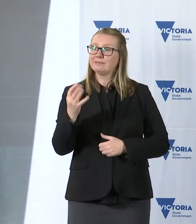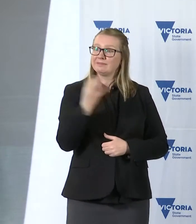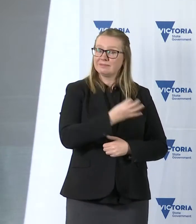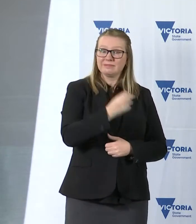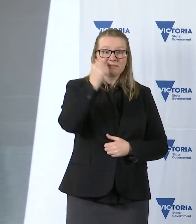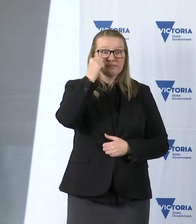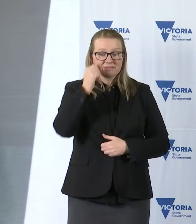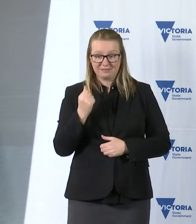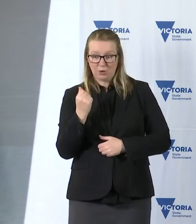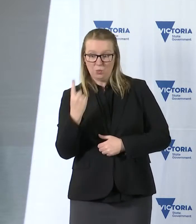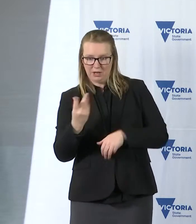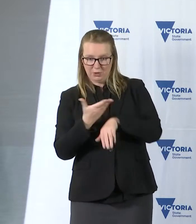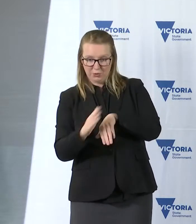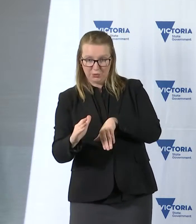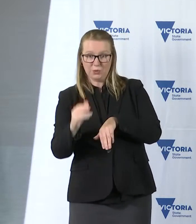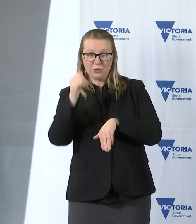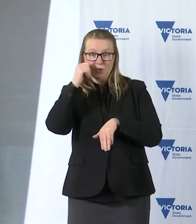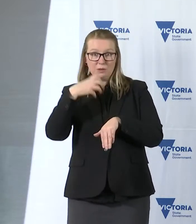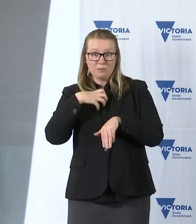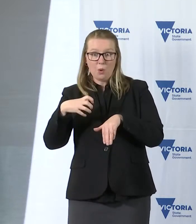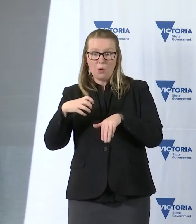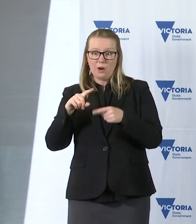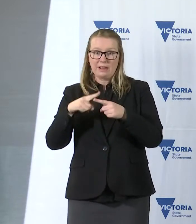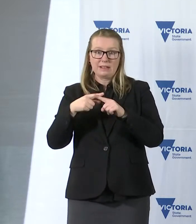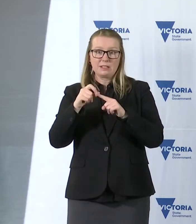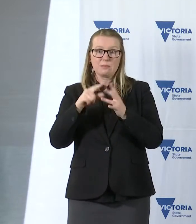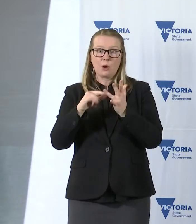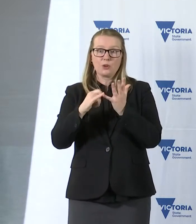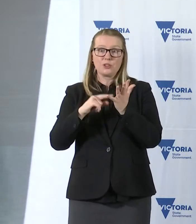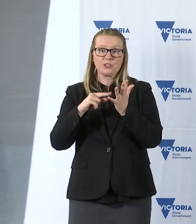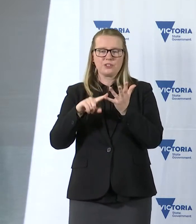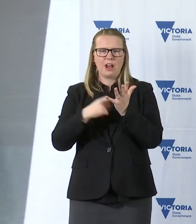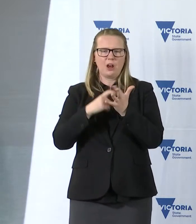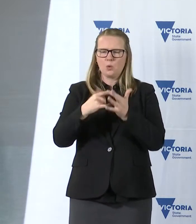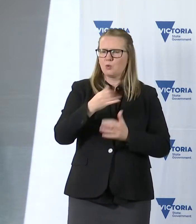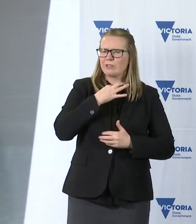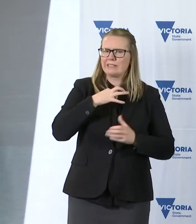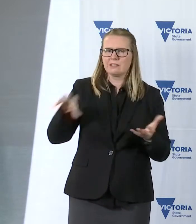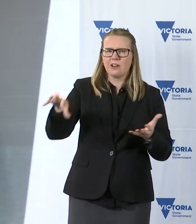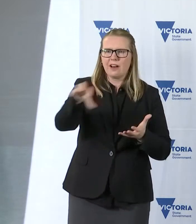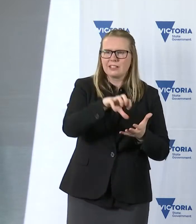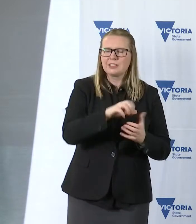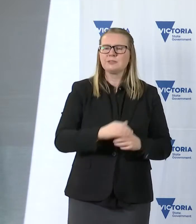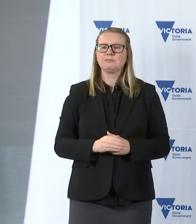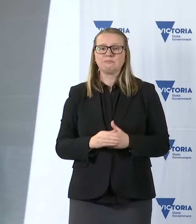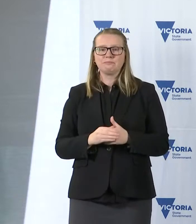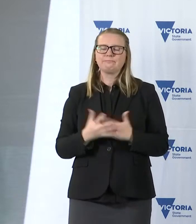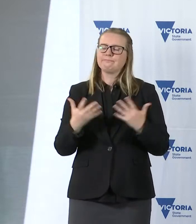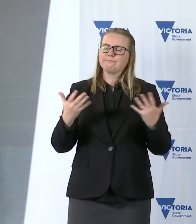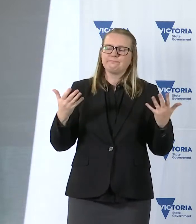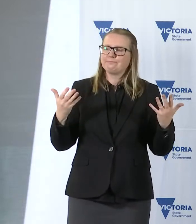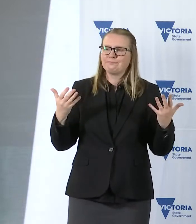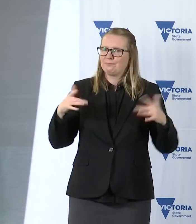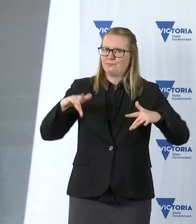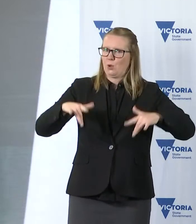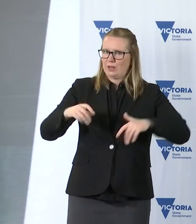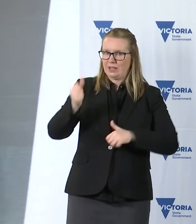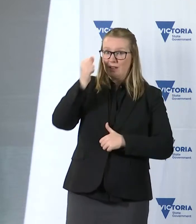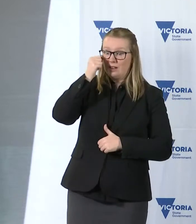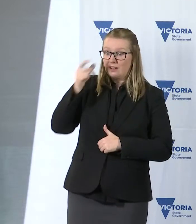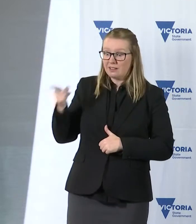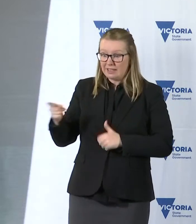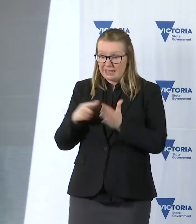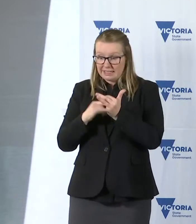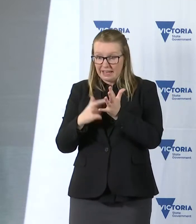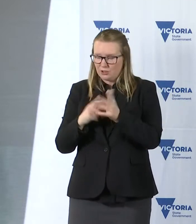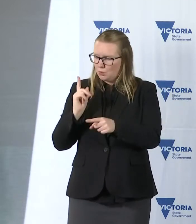exposure sites as a result? So we really don't know. We have to go through the interview with him. But he's obviously tested very quickly after becoming symptomatic, and we've got the result